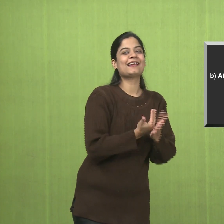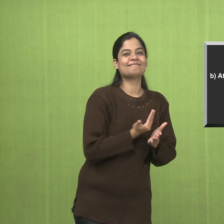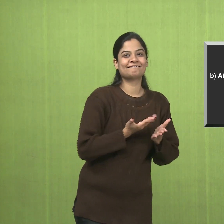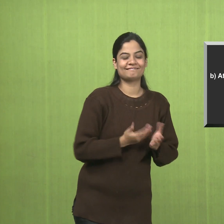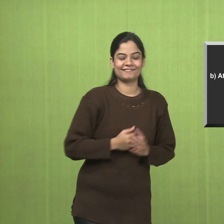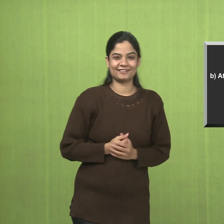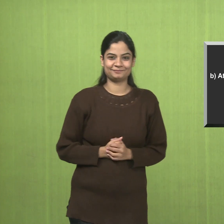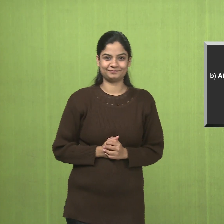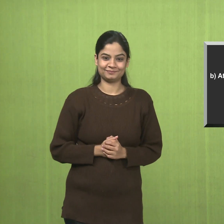that you can save a lot of energy.